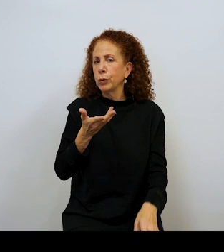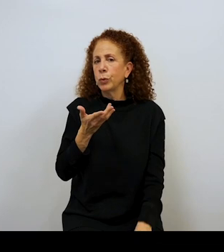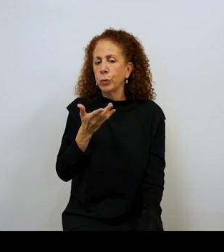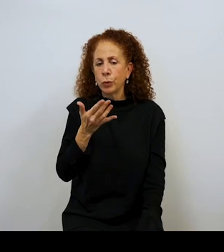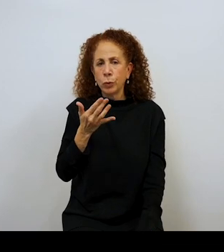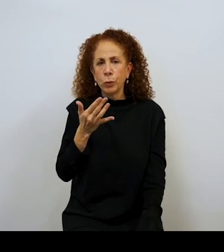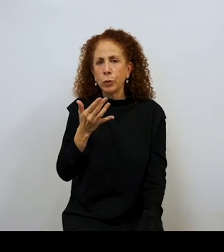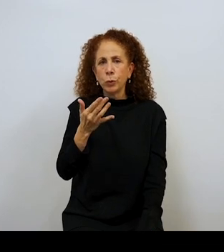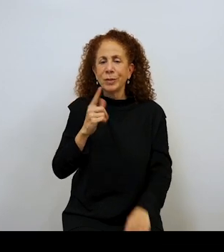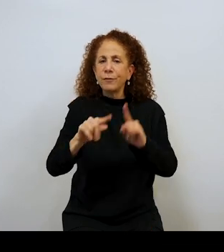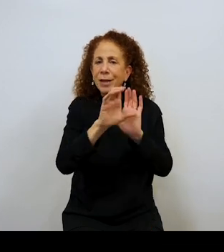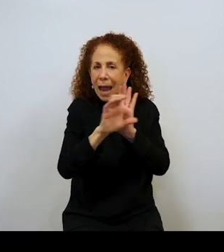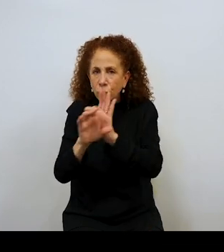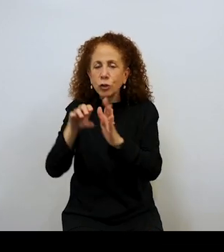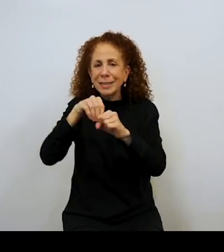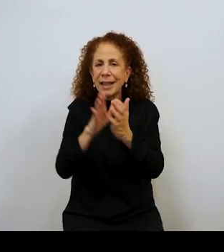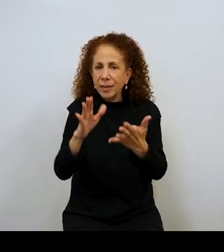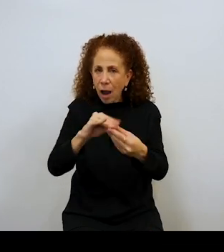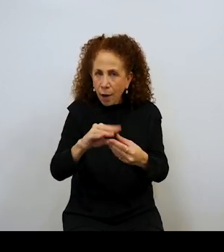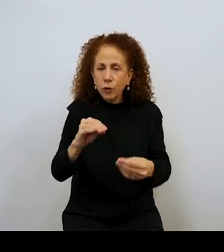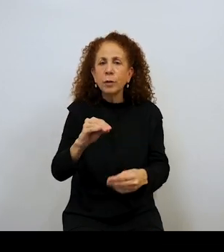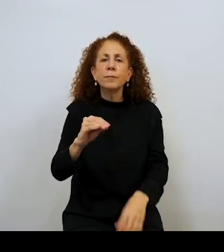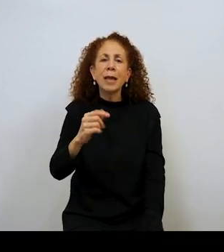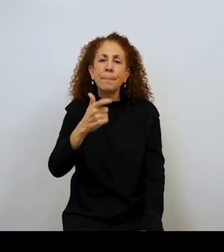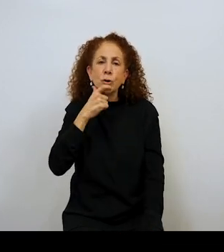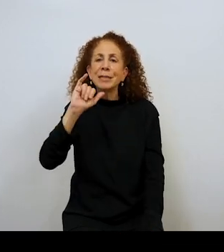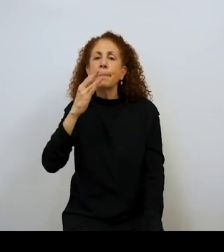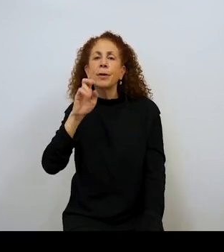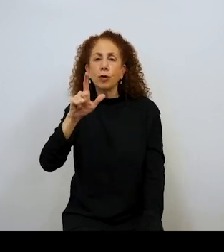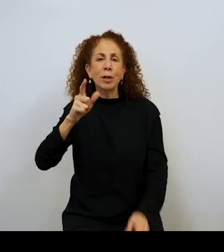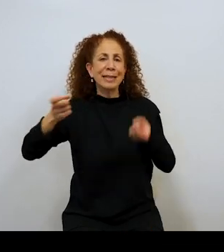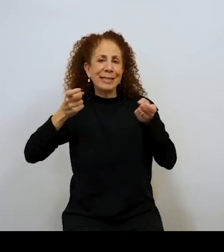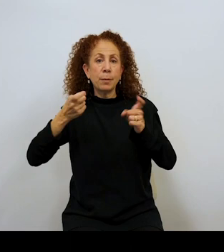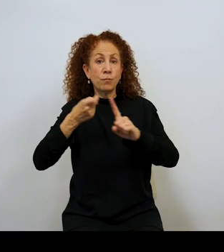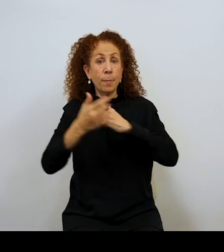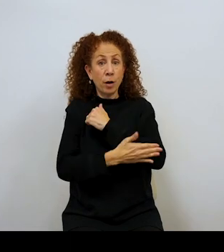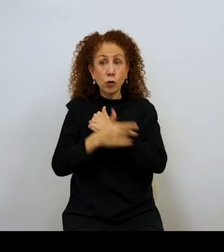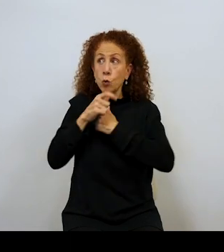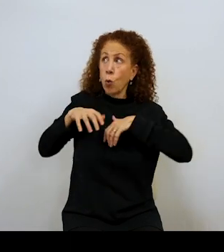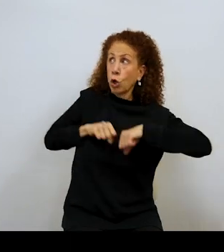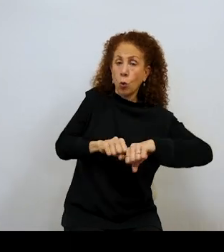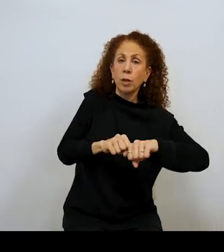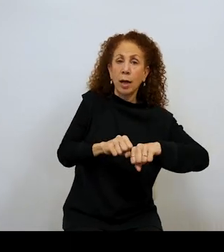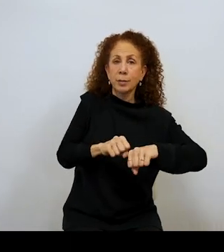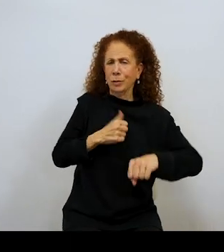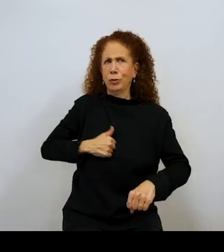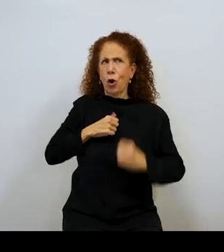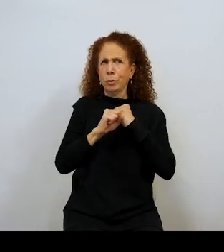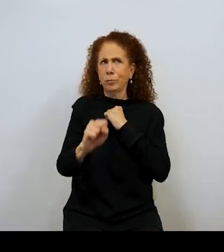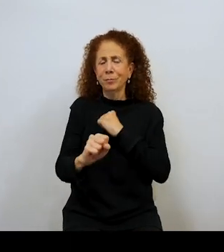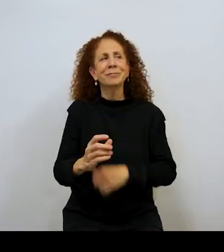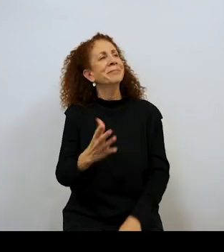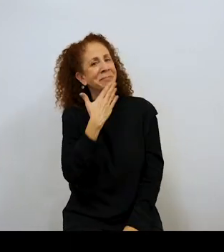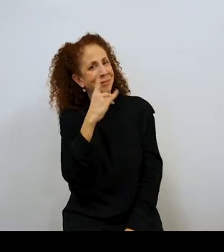say, Muslim characters in your novels and British imperialism from countries that were post-colonial. So yeah, sorry. Thank you for